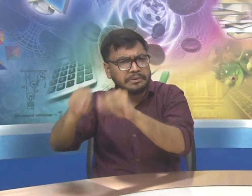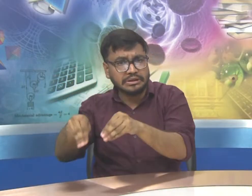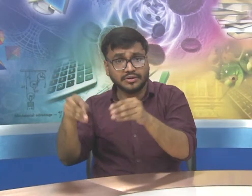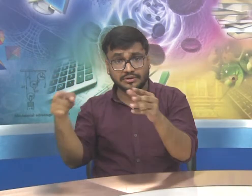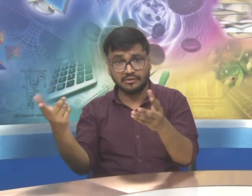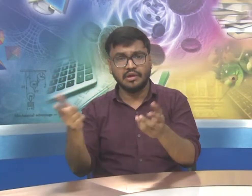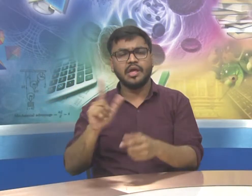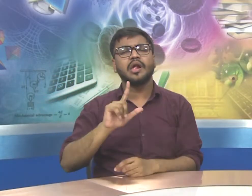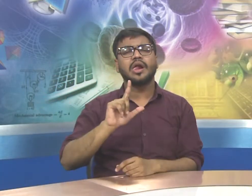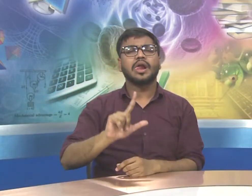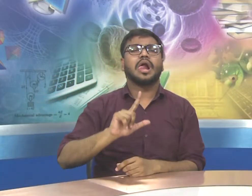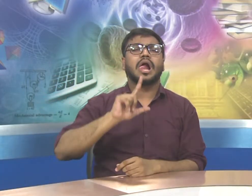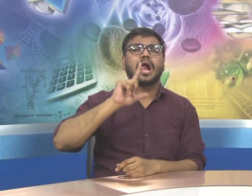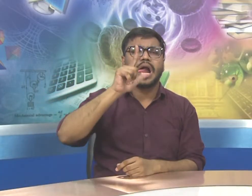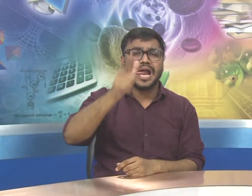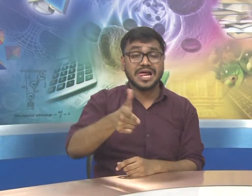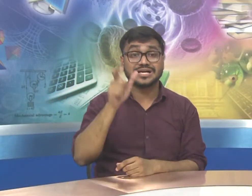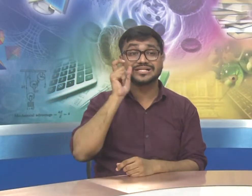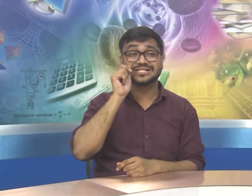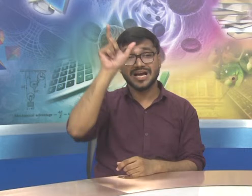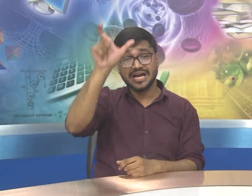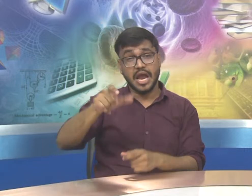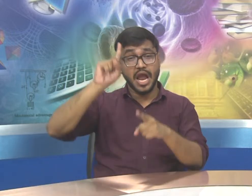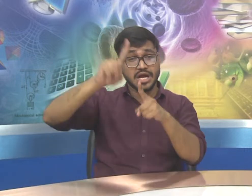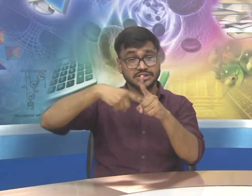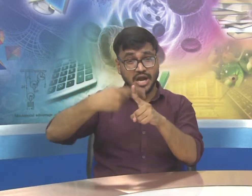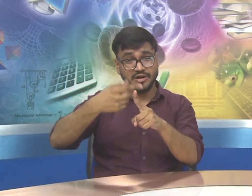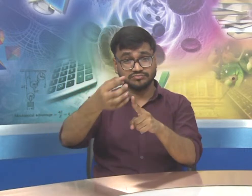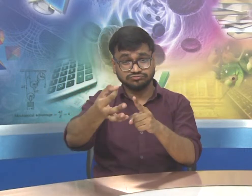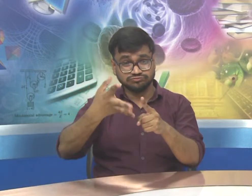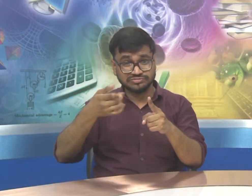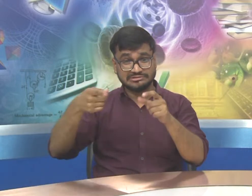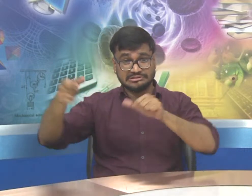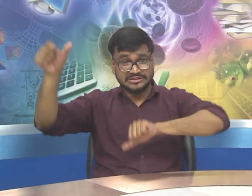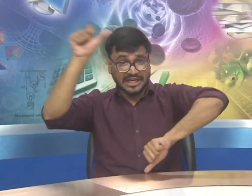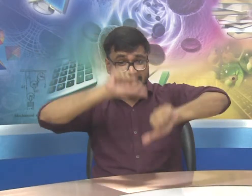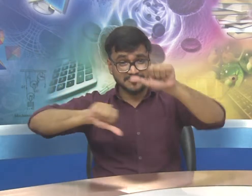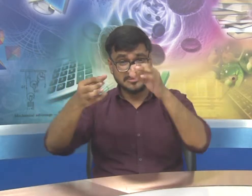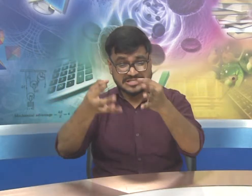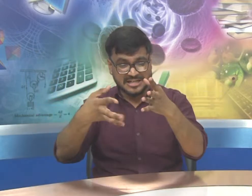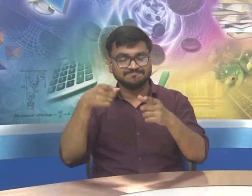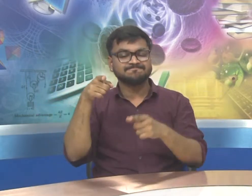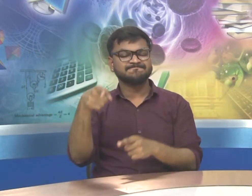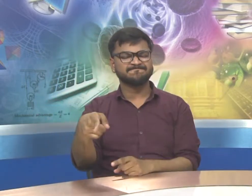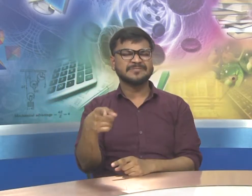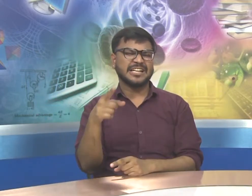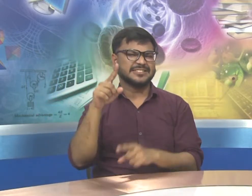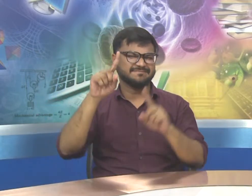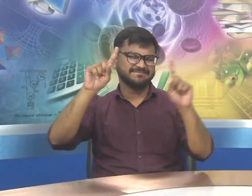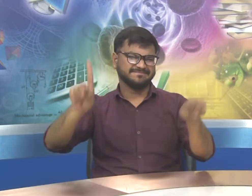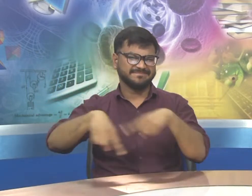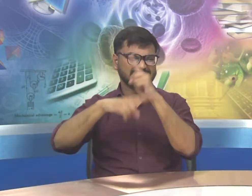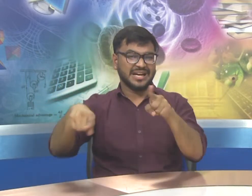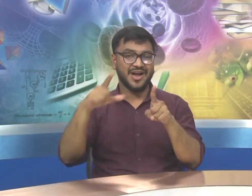one hydrogen atom. Later, scientists found that this guess was